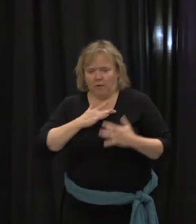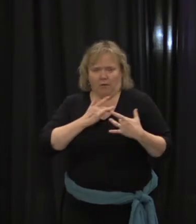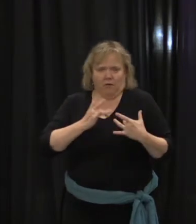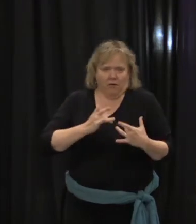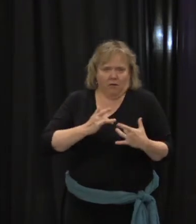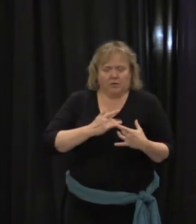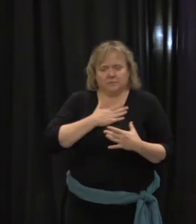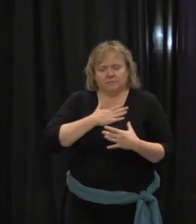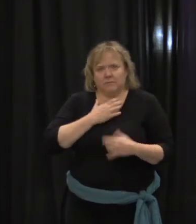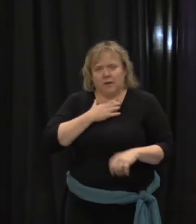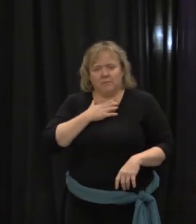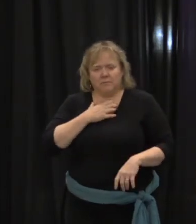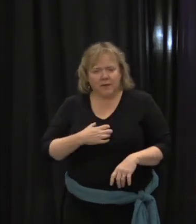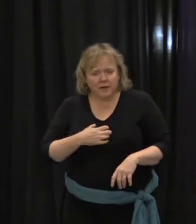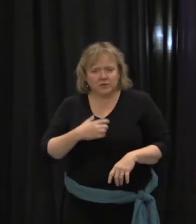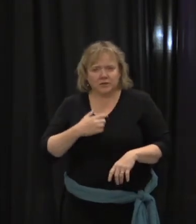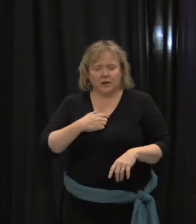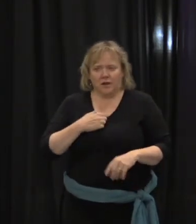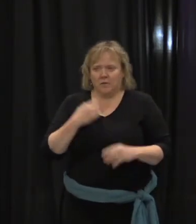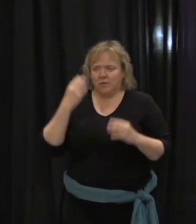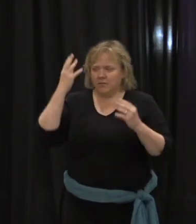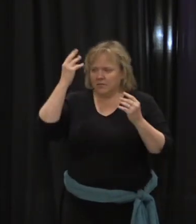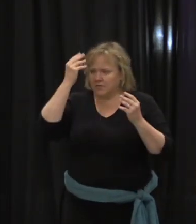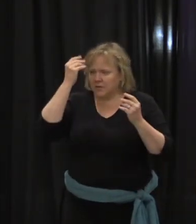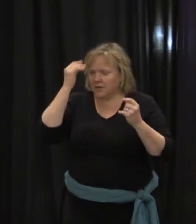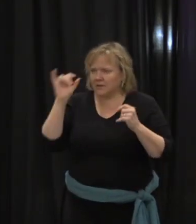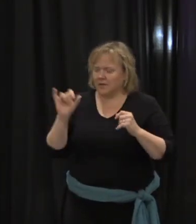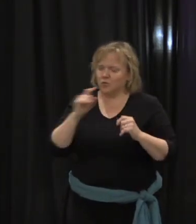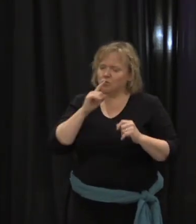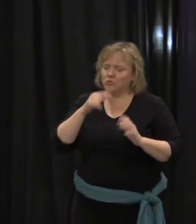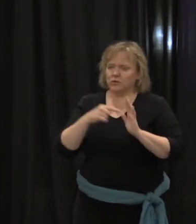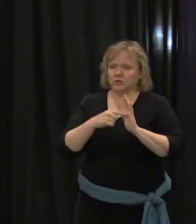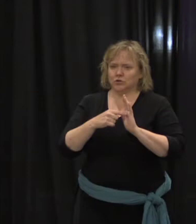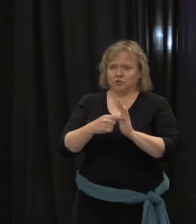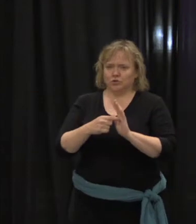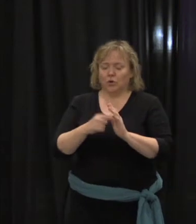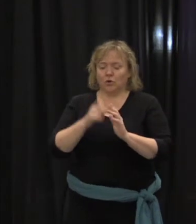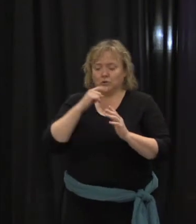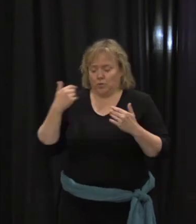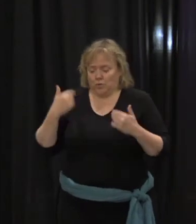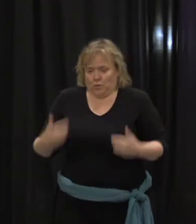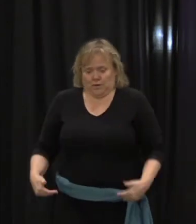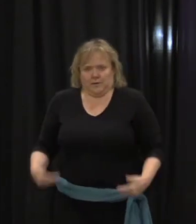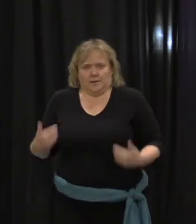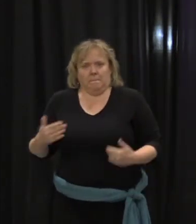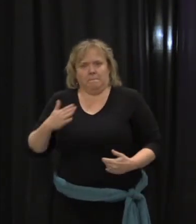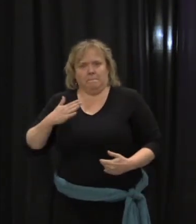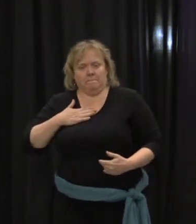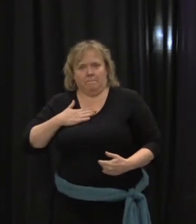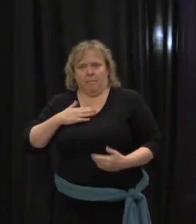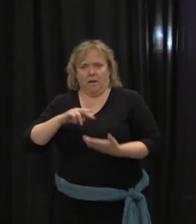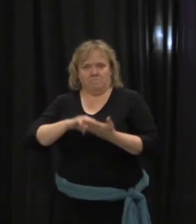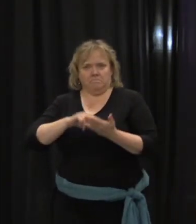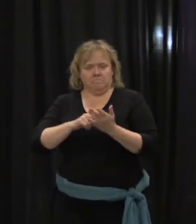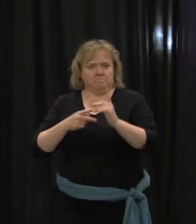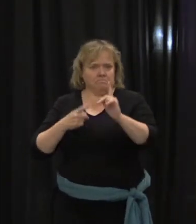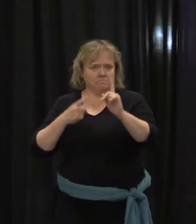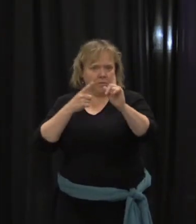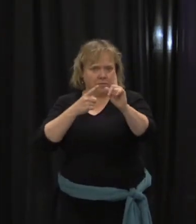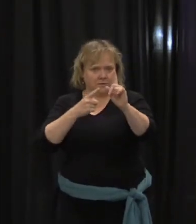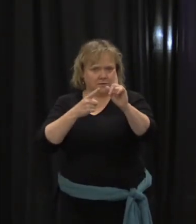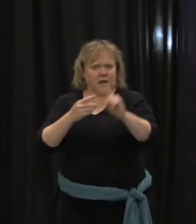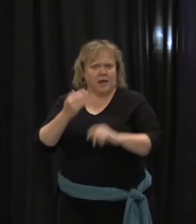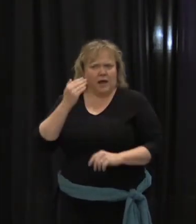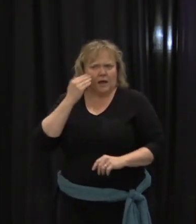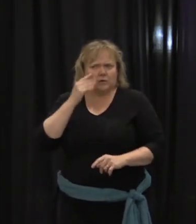my passion, and I think about it as a manifestation of living into my purpose. So I know that it's one of the reasons why I'm here on